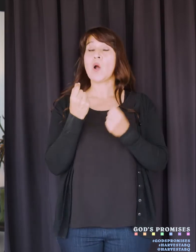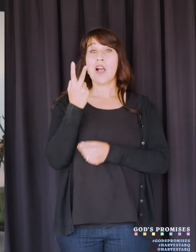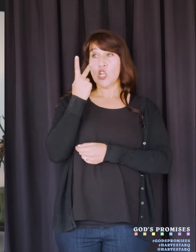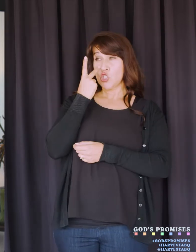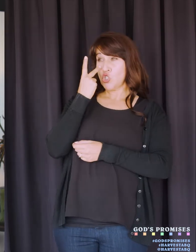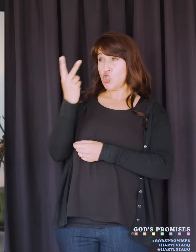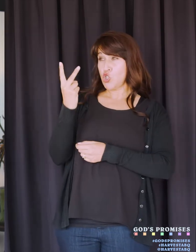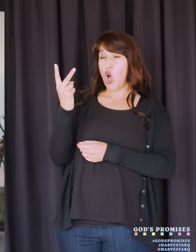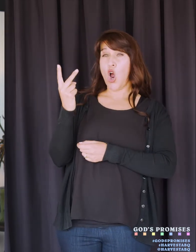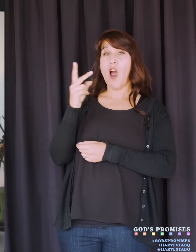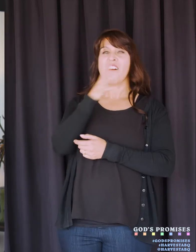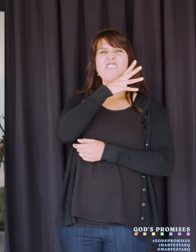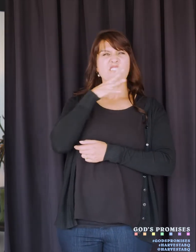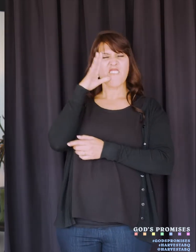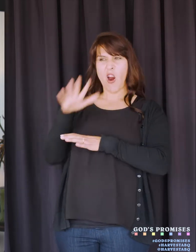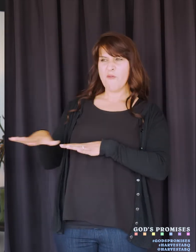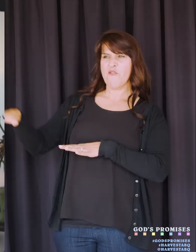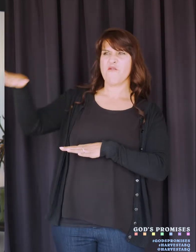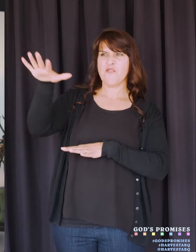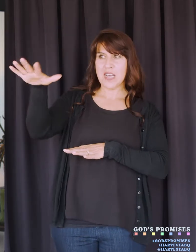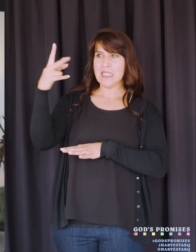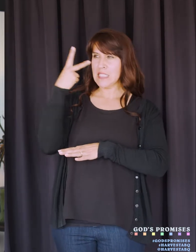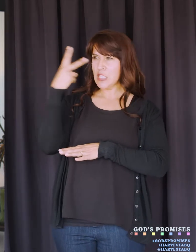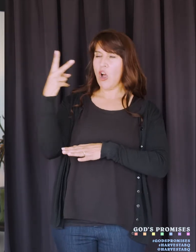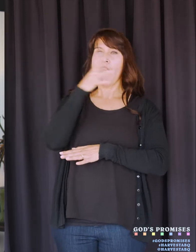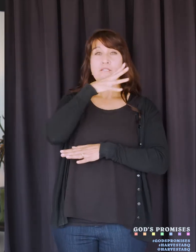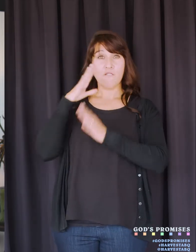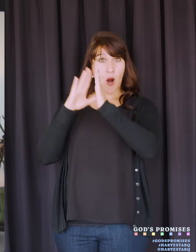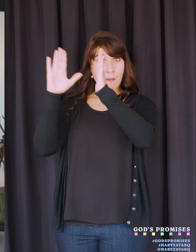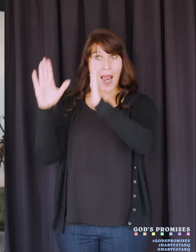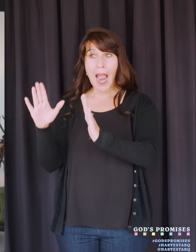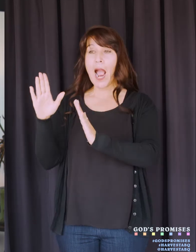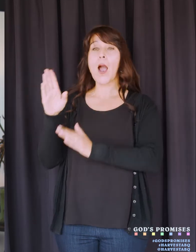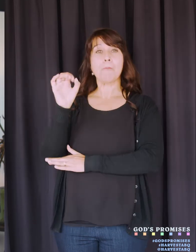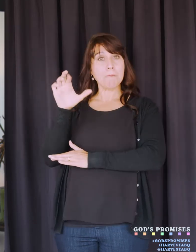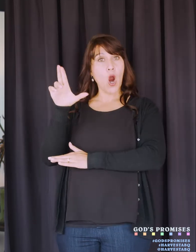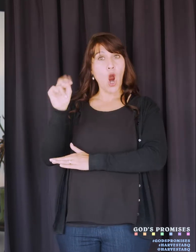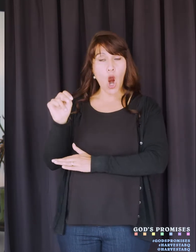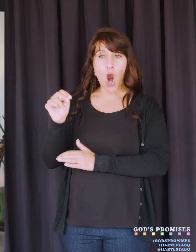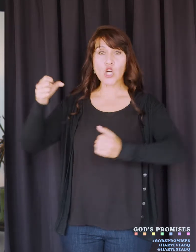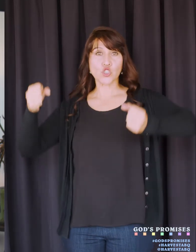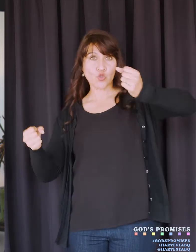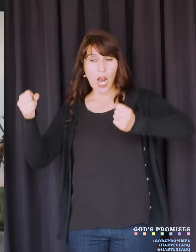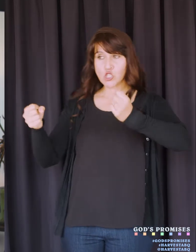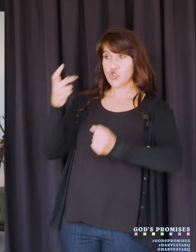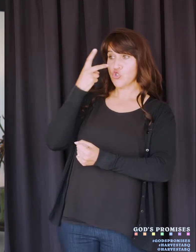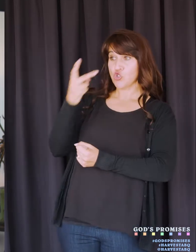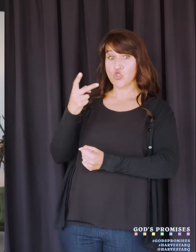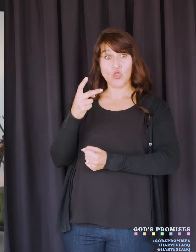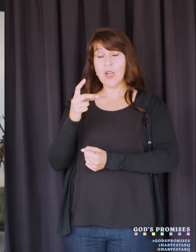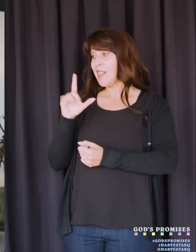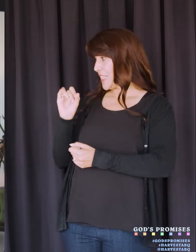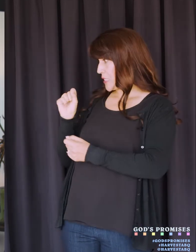saw across a big farm field, I saw a farmhouse and a barn and some tractors, and I just told Lisa, I said,